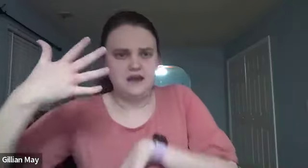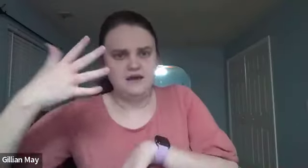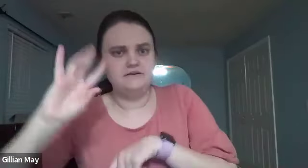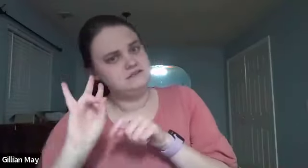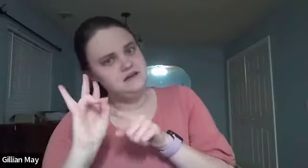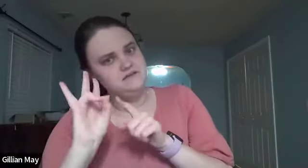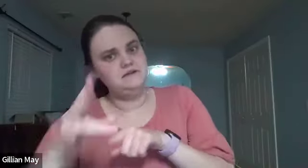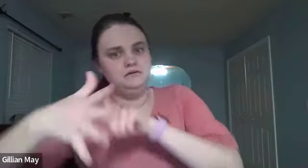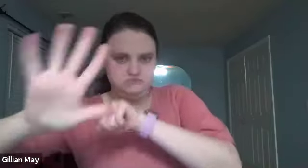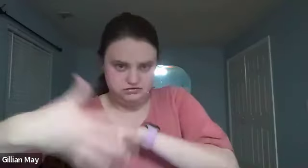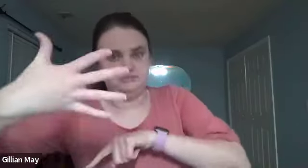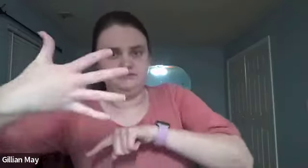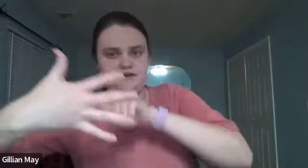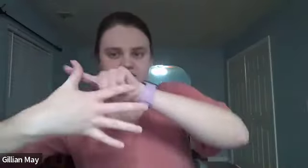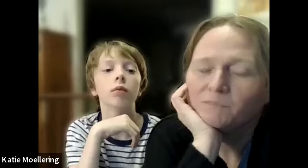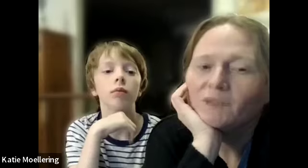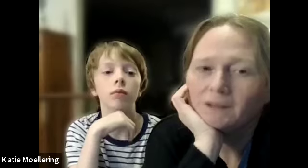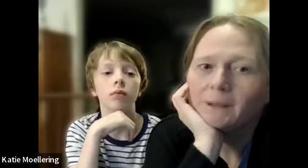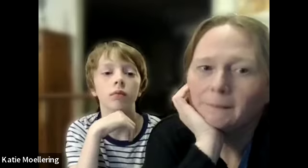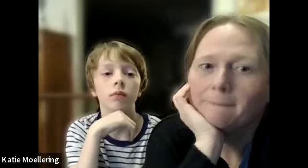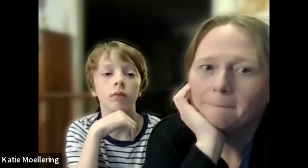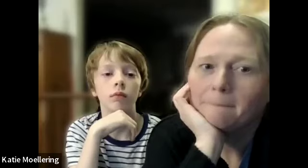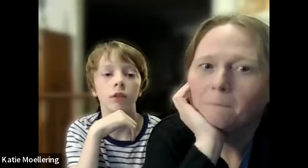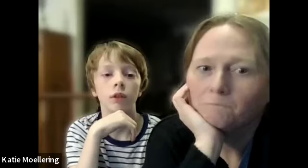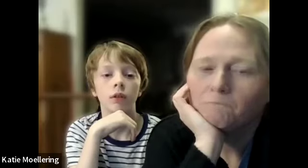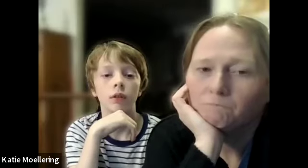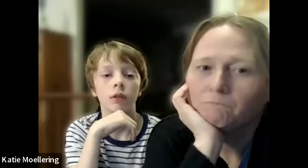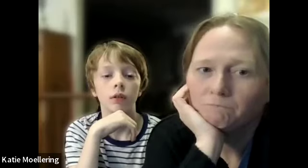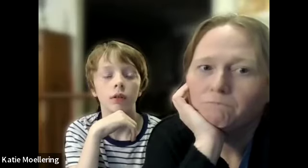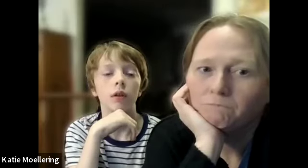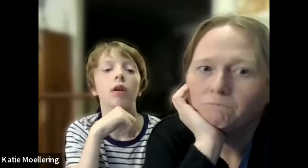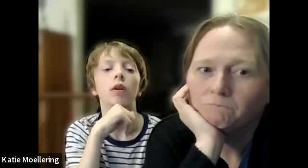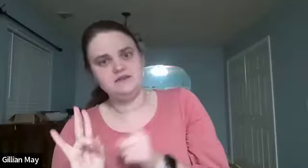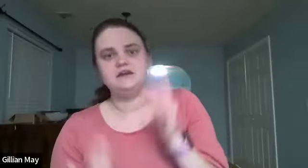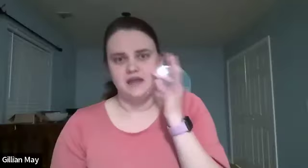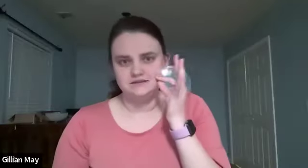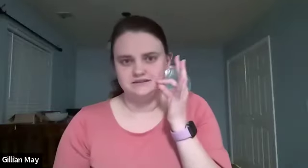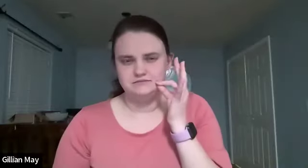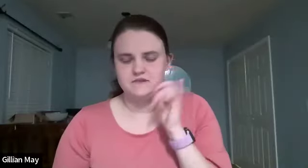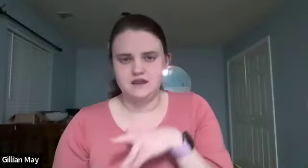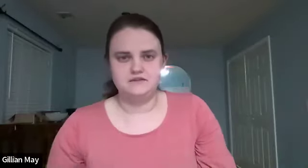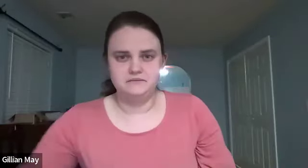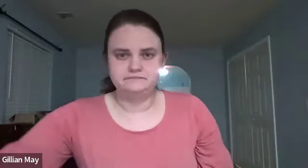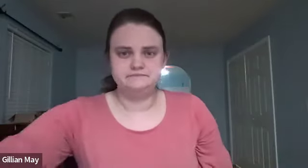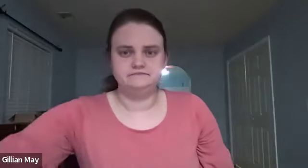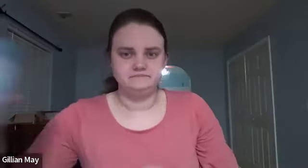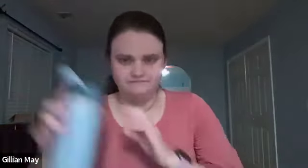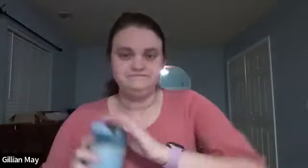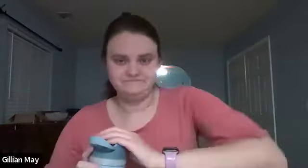have 7. All are dogs. 6th and 7th, cats. That kind of thing.